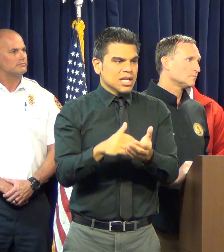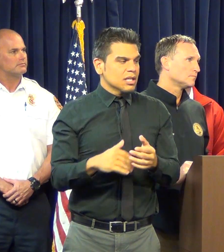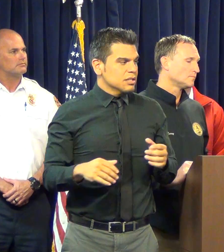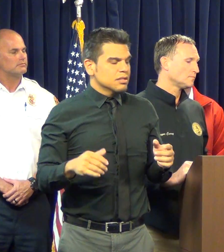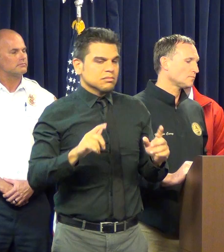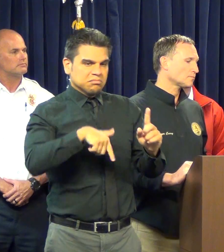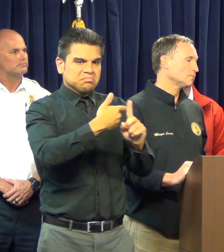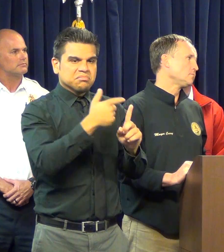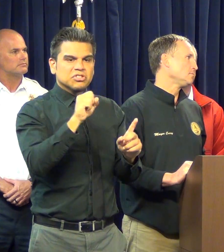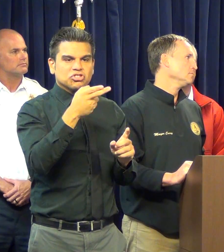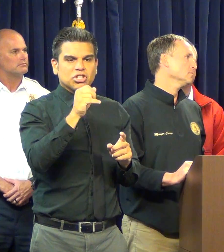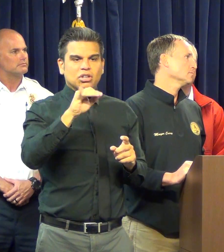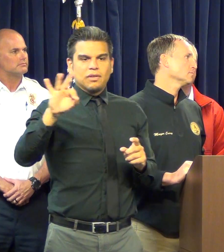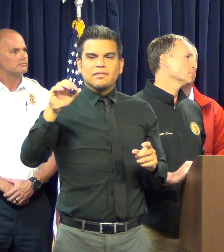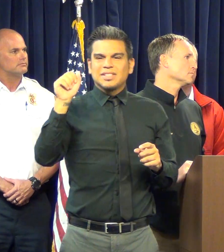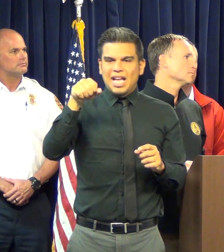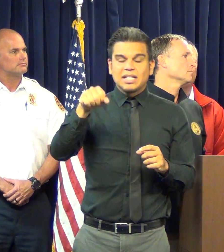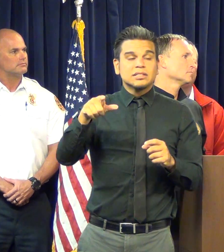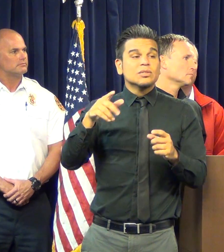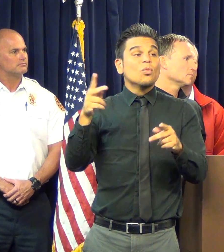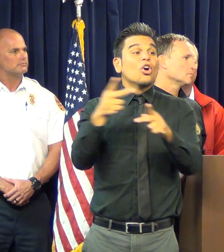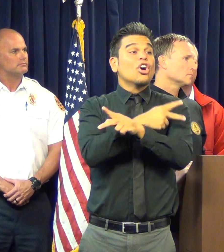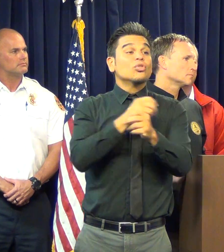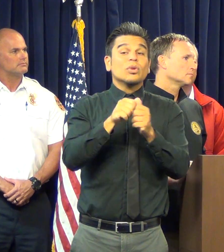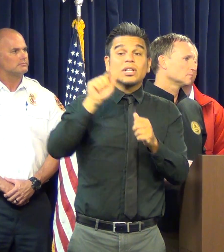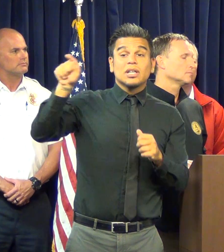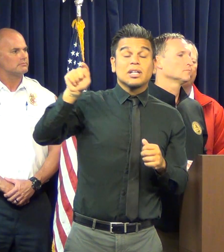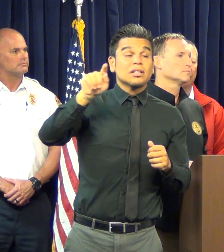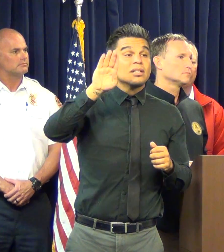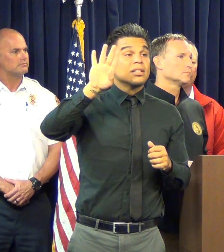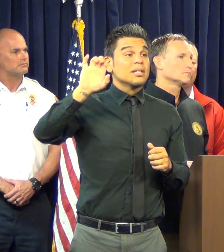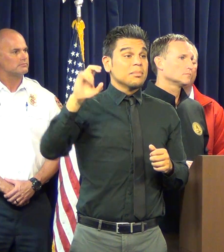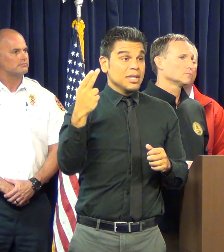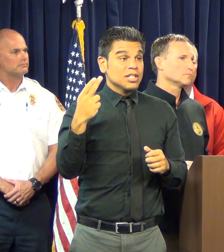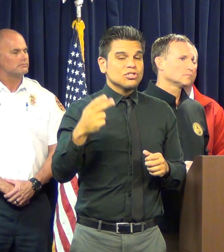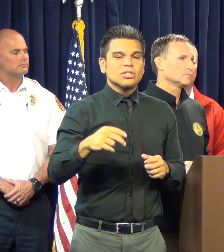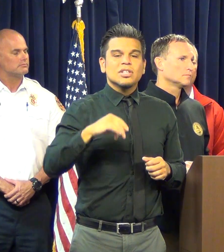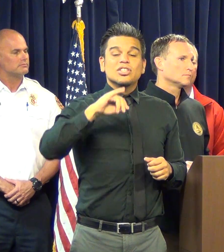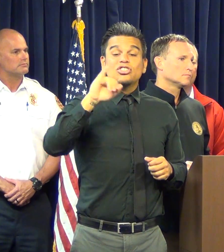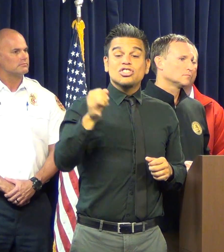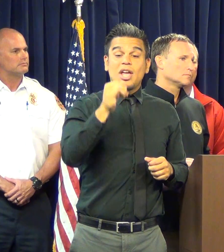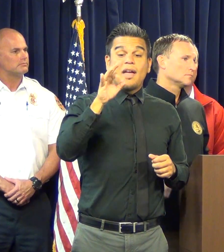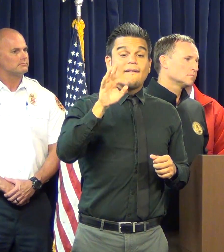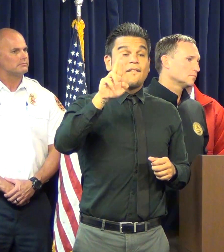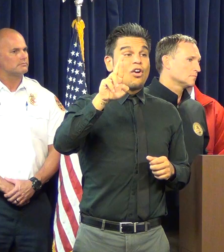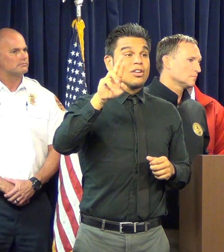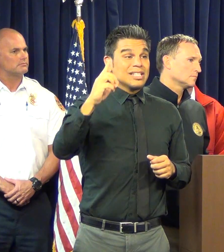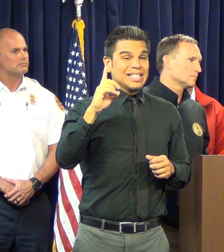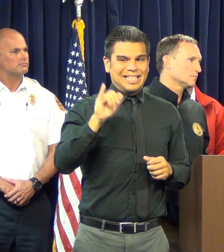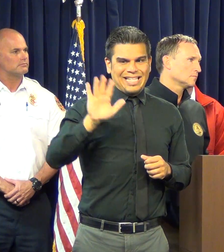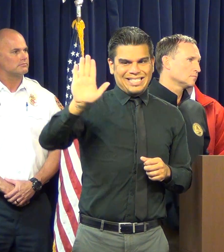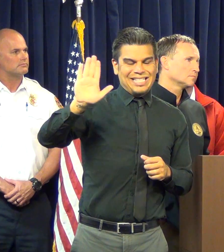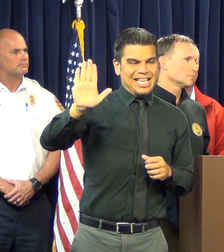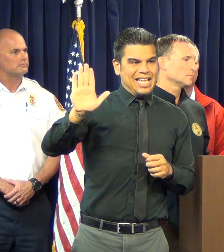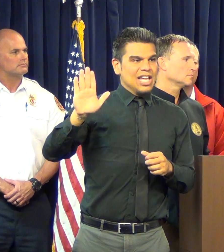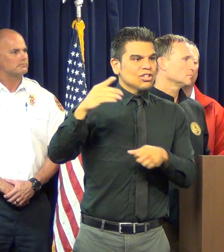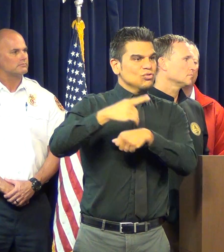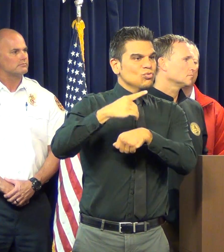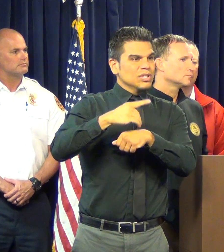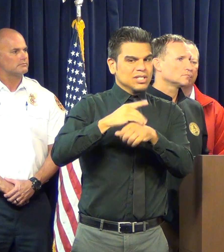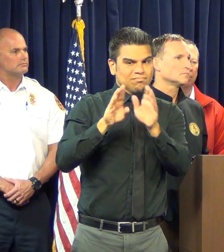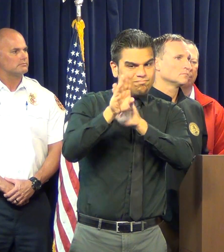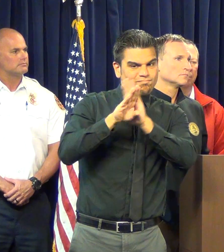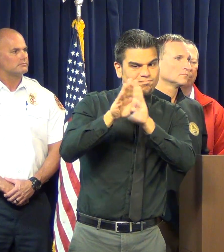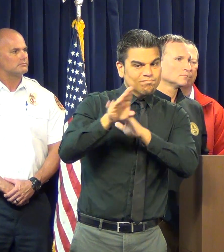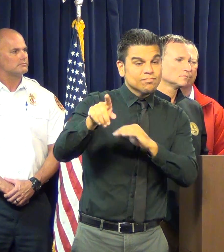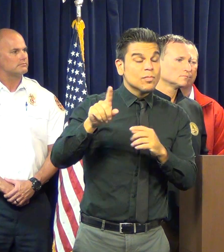we're able to do some damage assessment, and really, JFRD is going to take the lead on a lot of that. and as soon as the winds are down below that 50